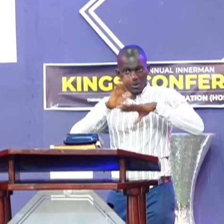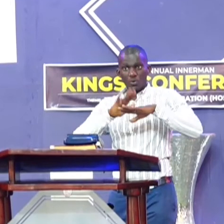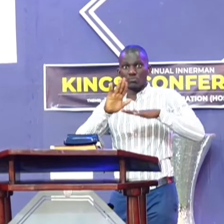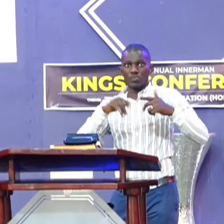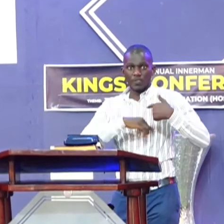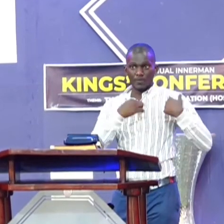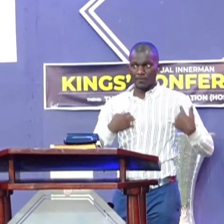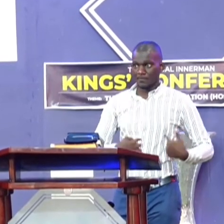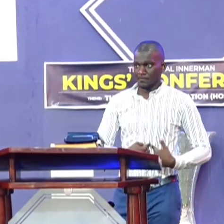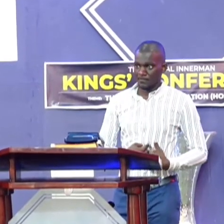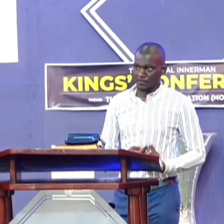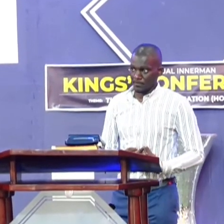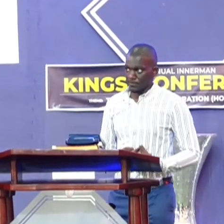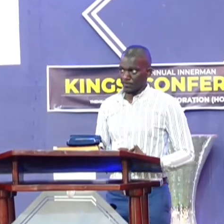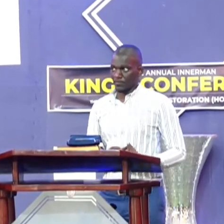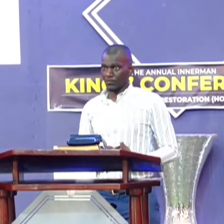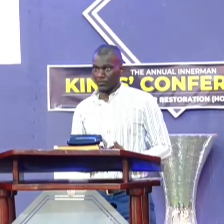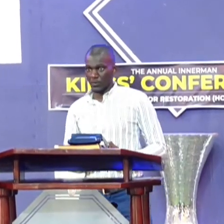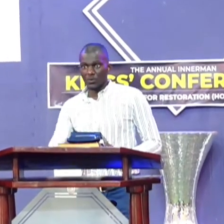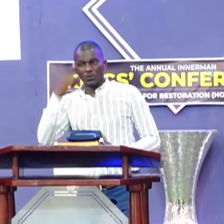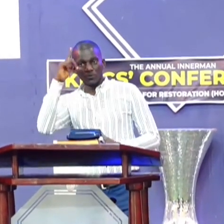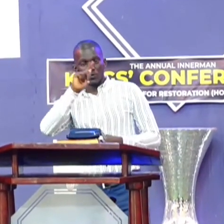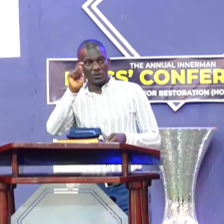rain upon your life